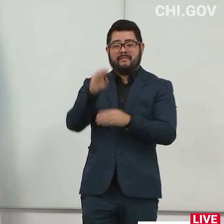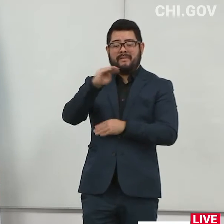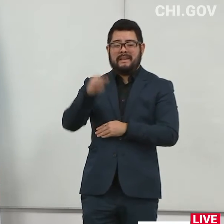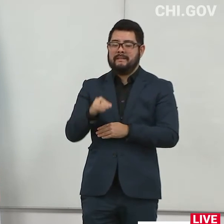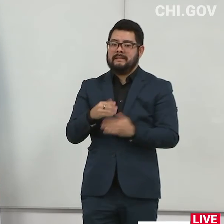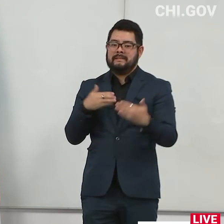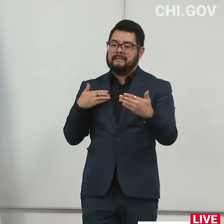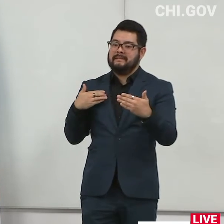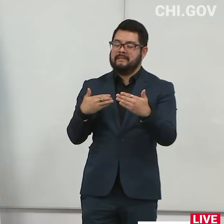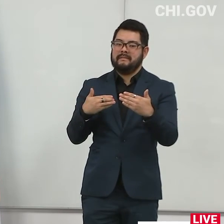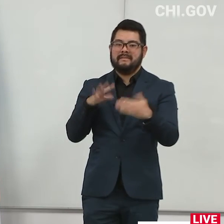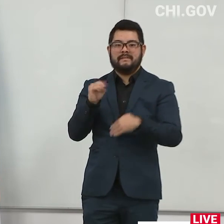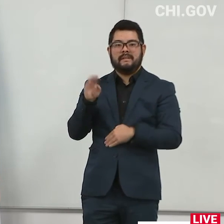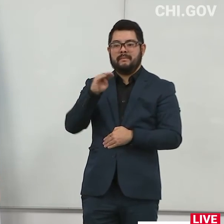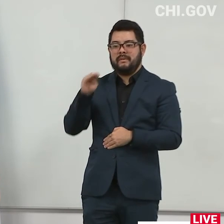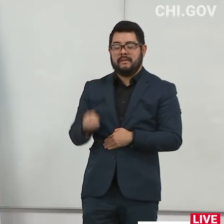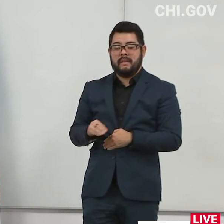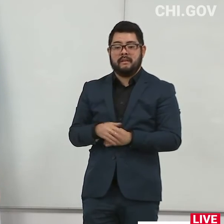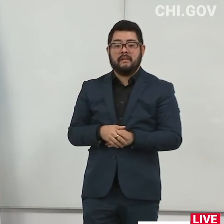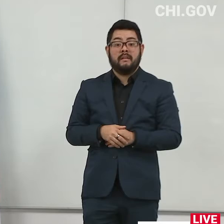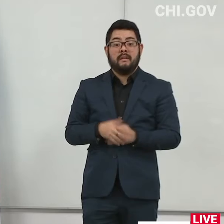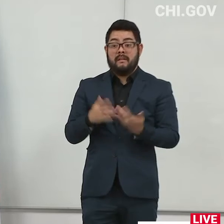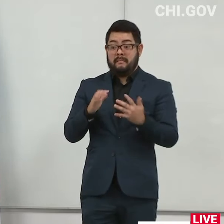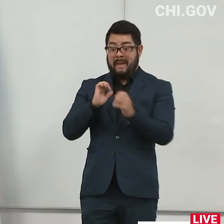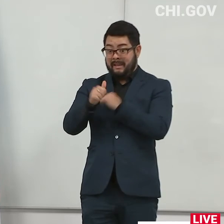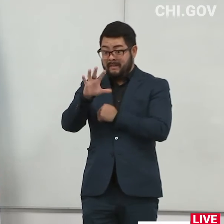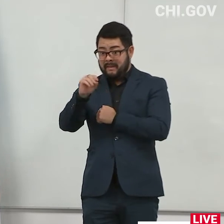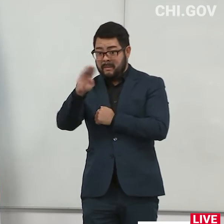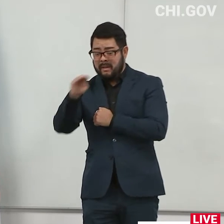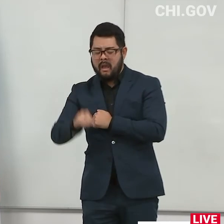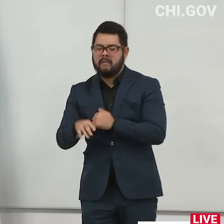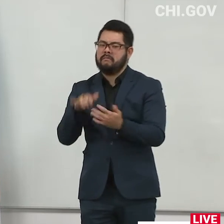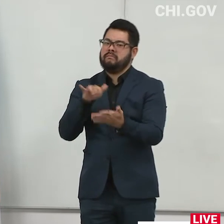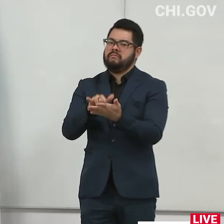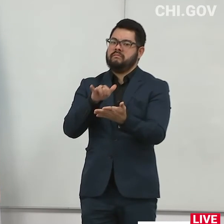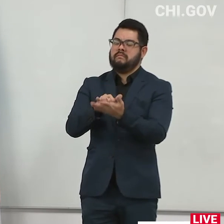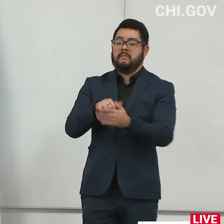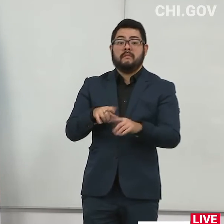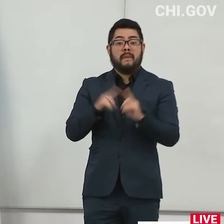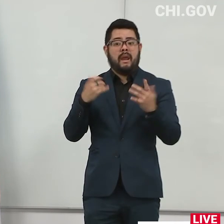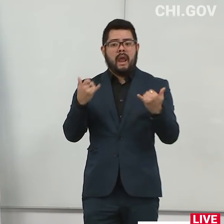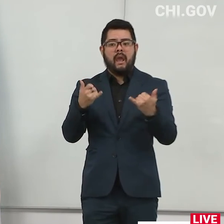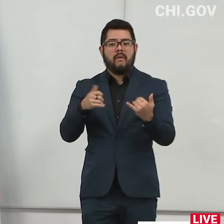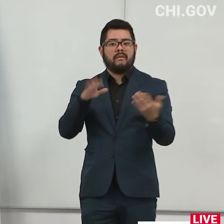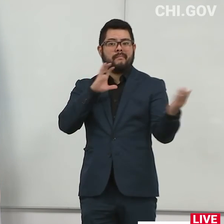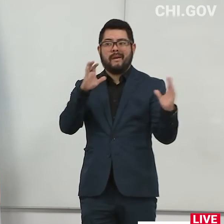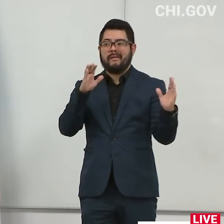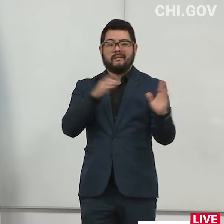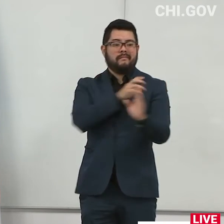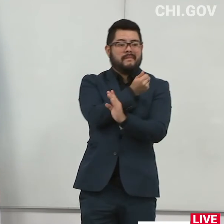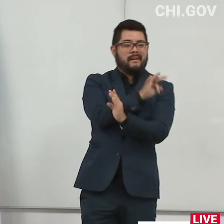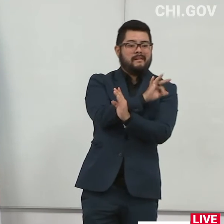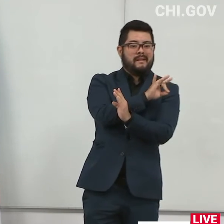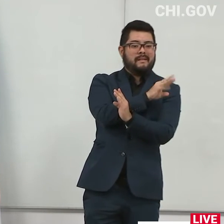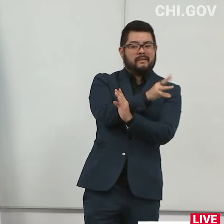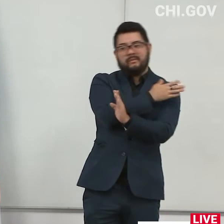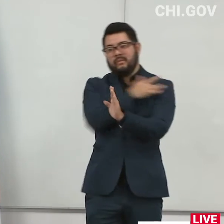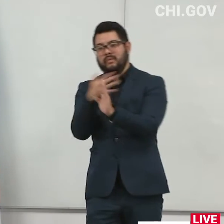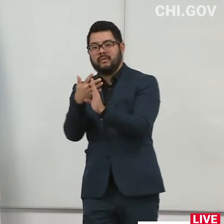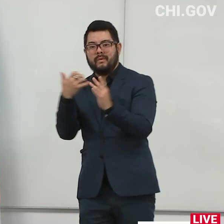50%. I'd never heard of anything like that. And look at what has happened since. And I must